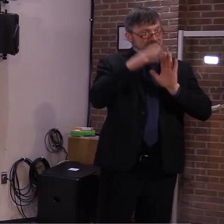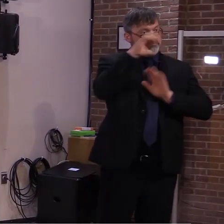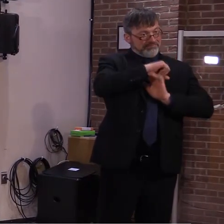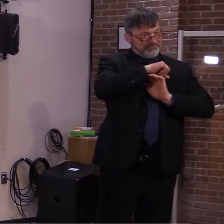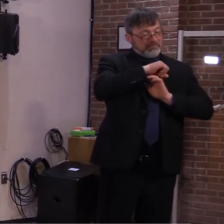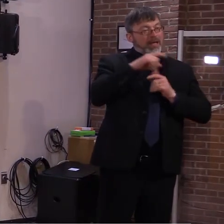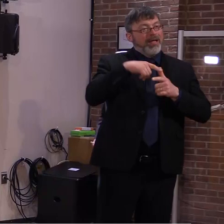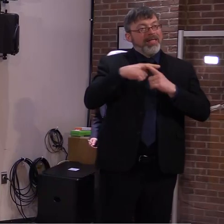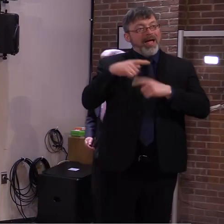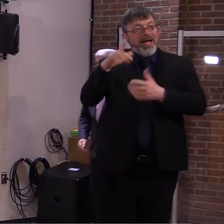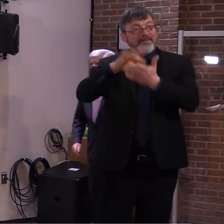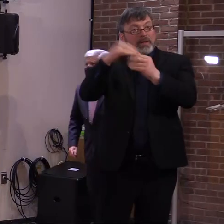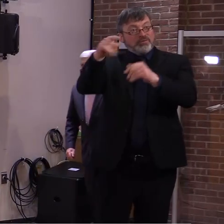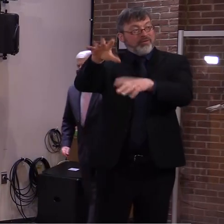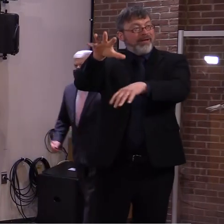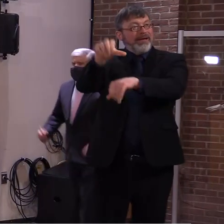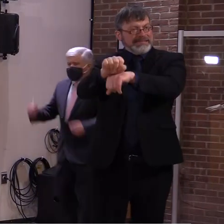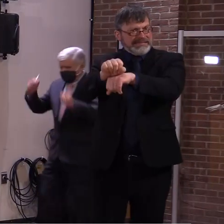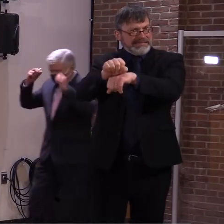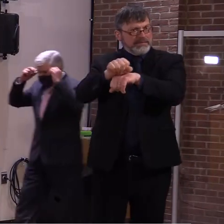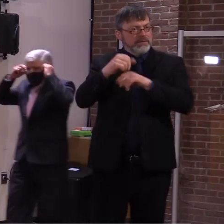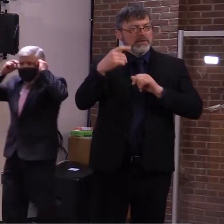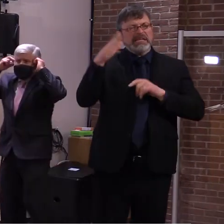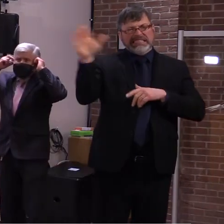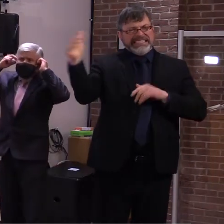as more vaccines have been rolling out?